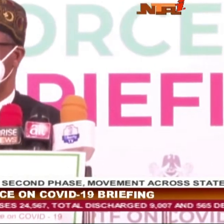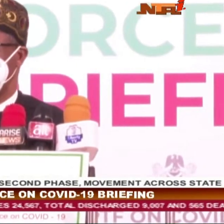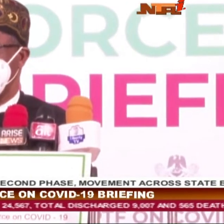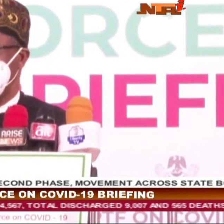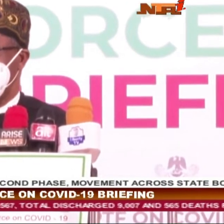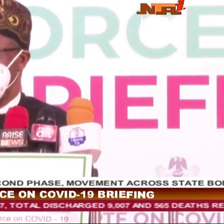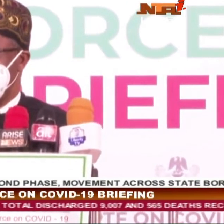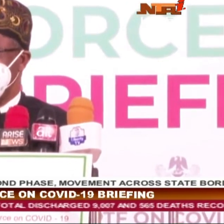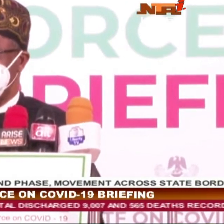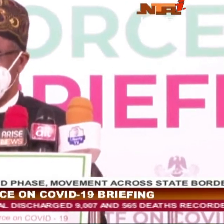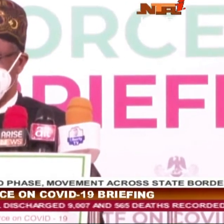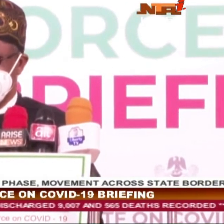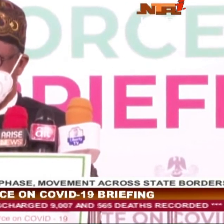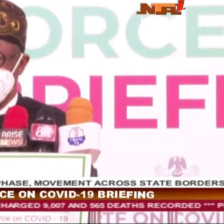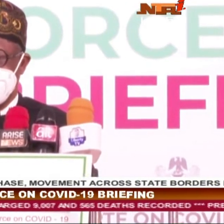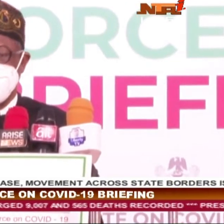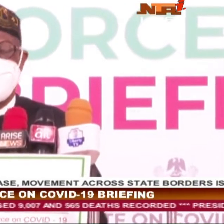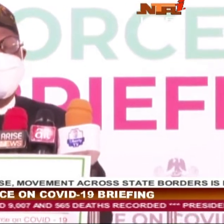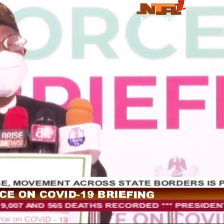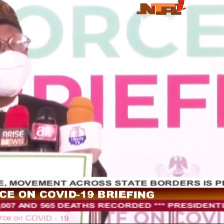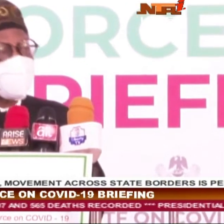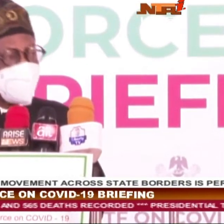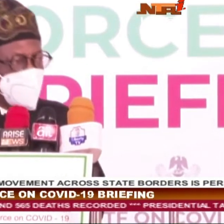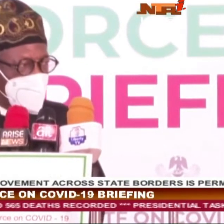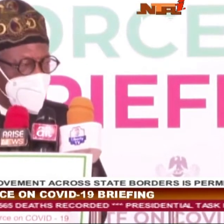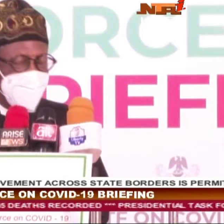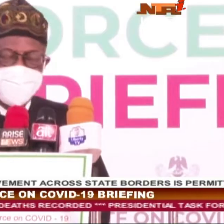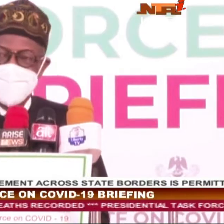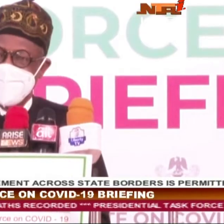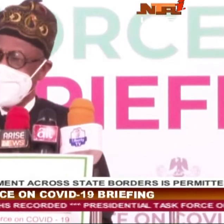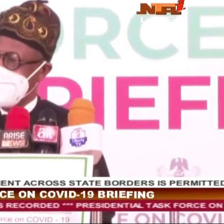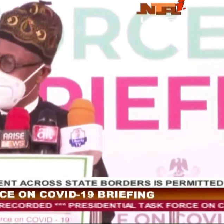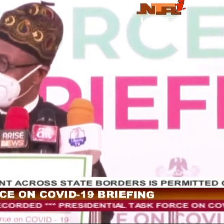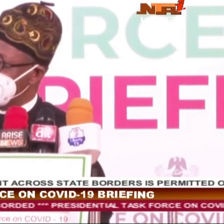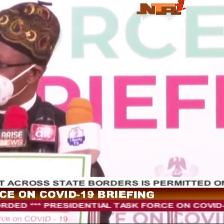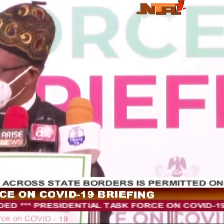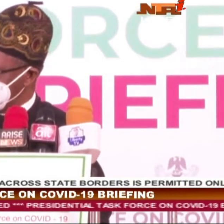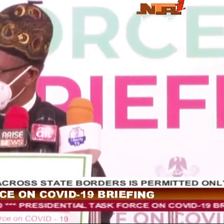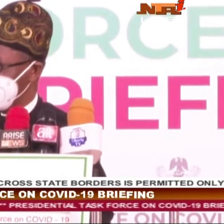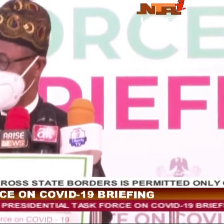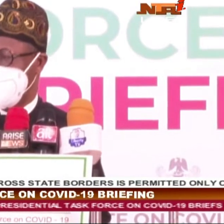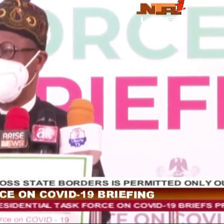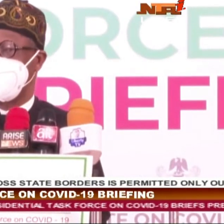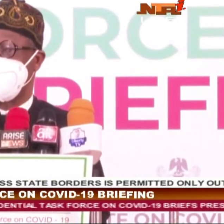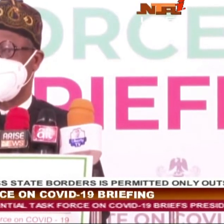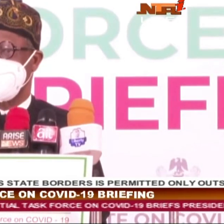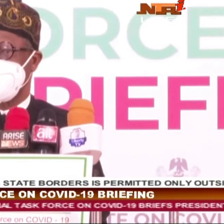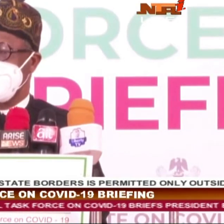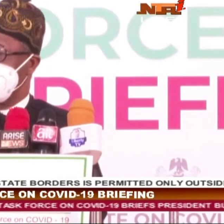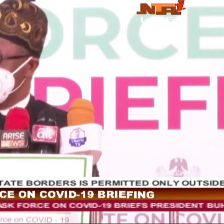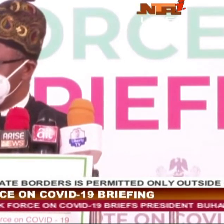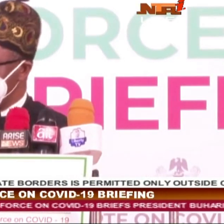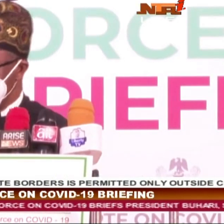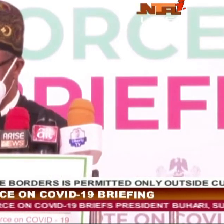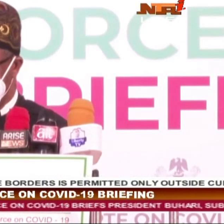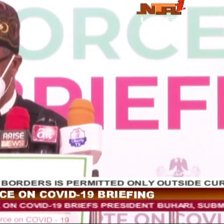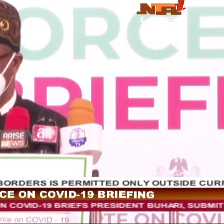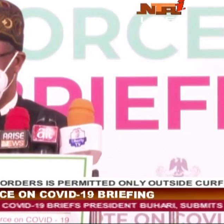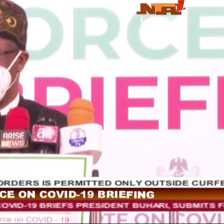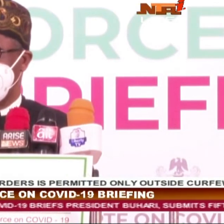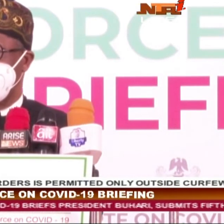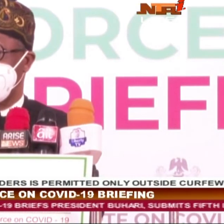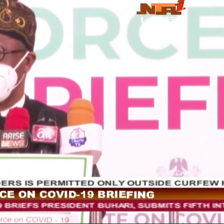session is dedicated solely and exclusively to the